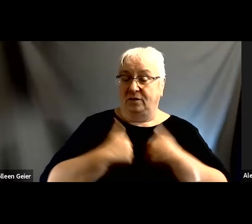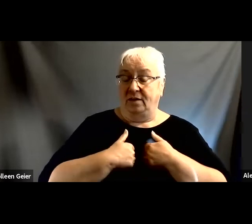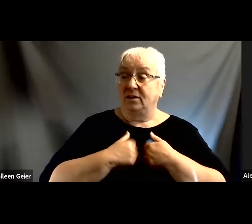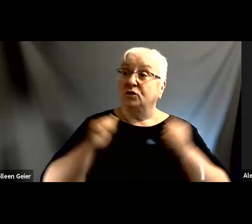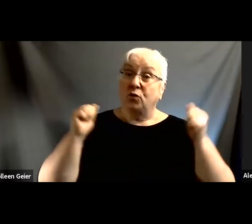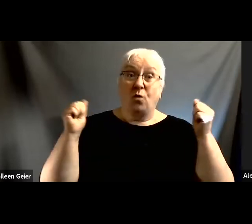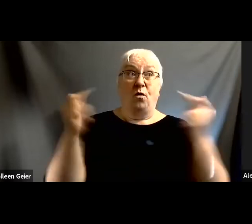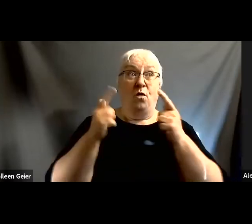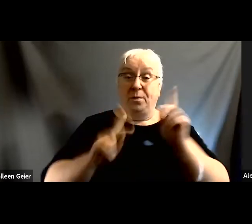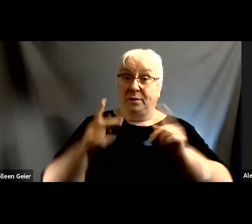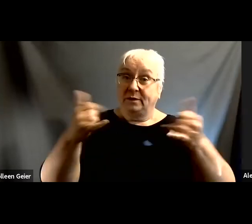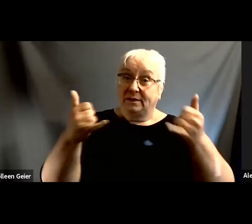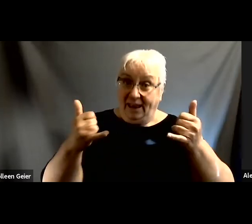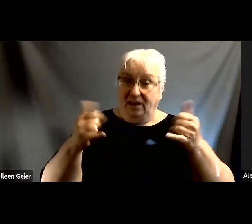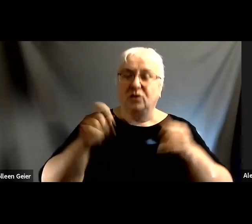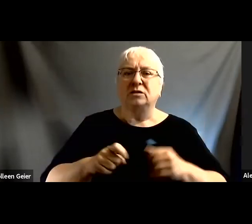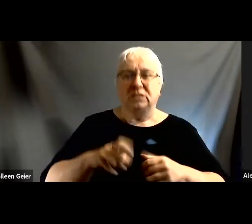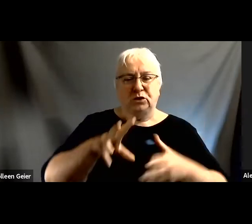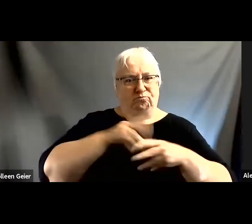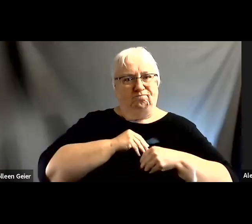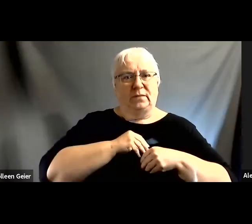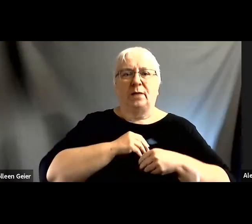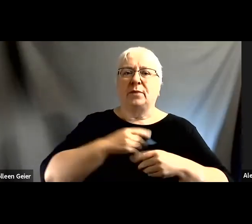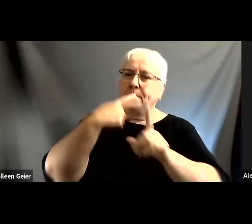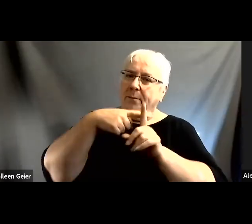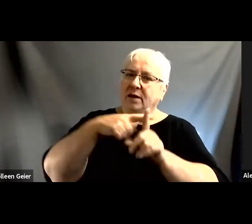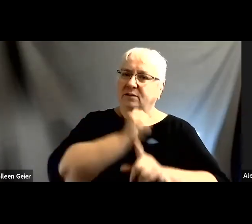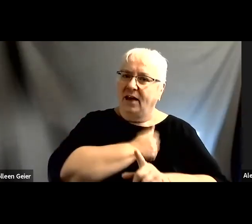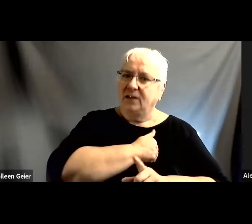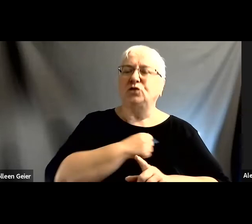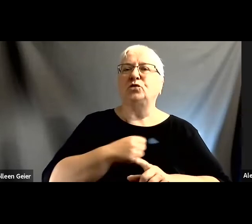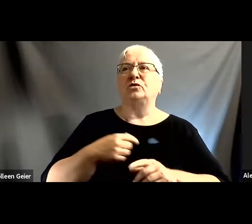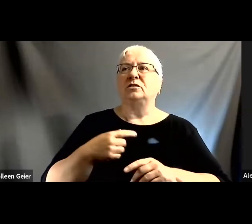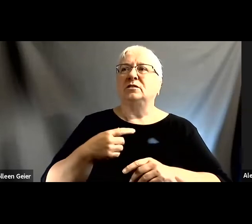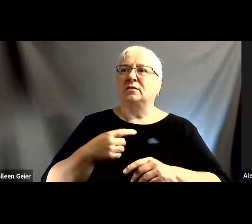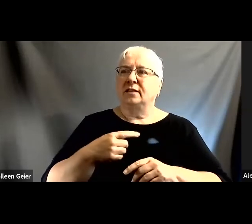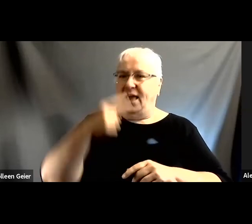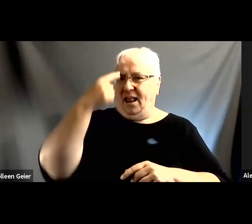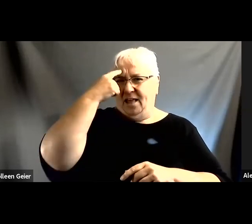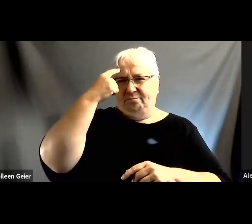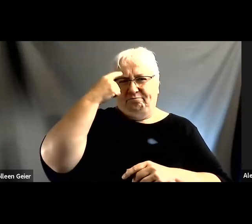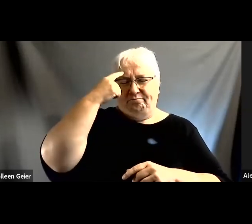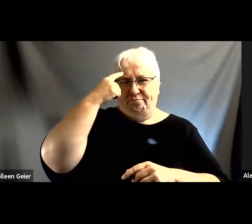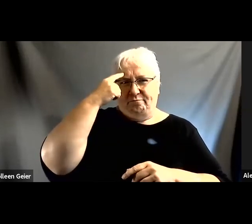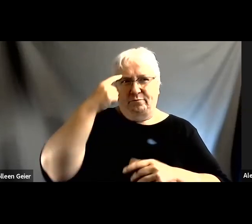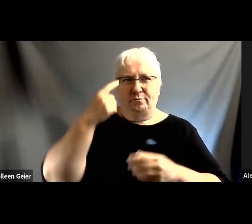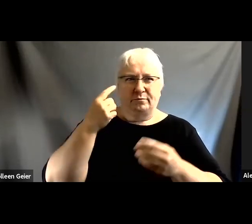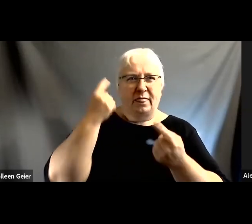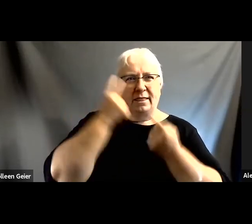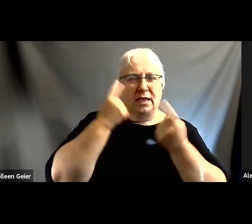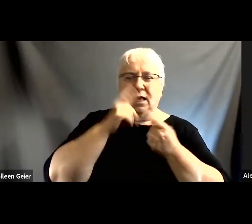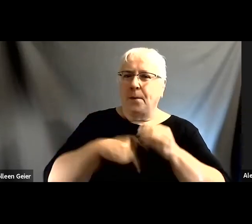in order to survive this pandemic. I certainly encourage all to continue wearing a